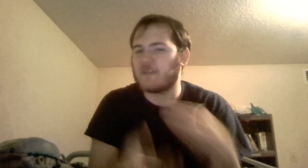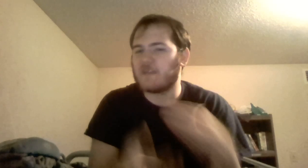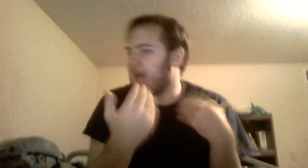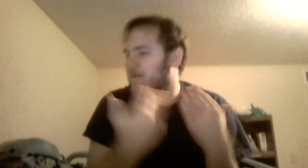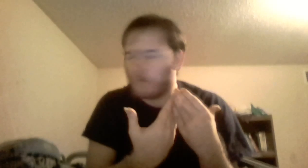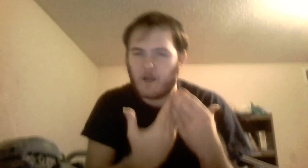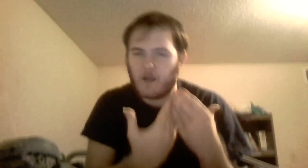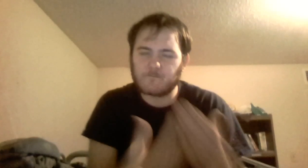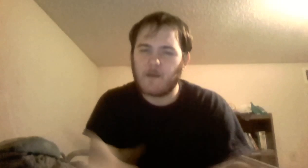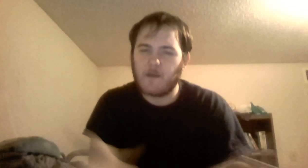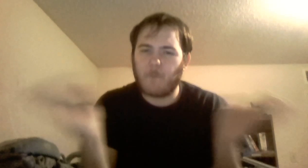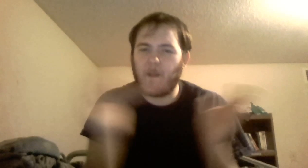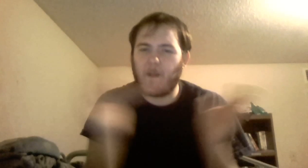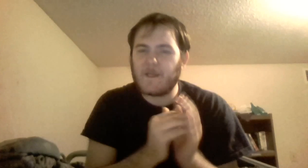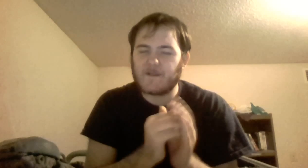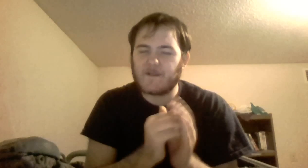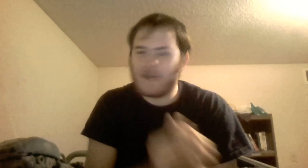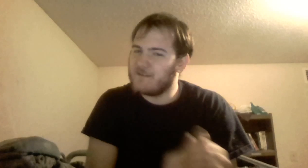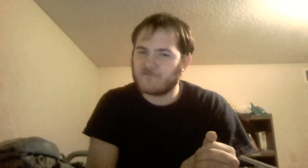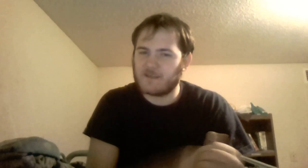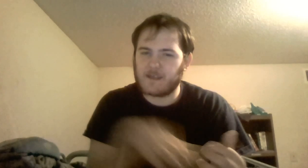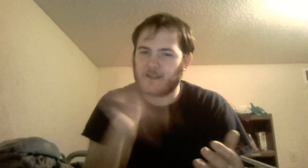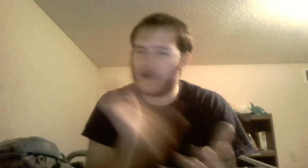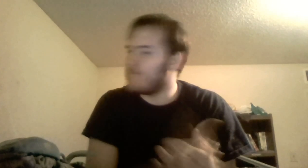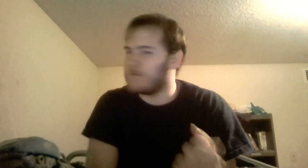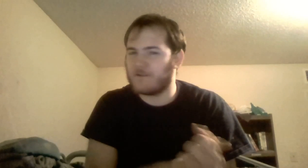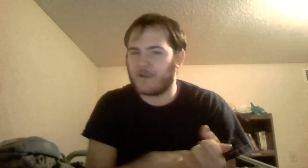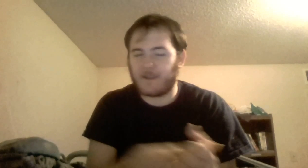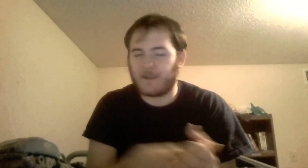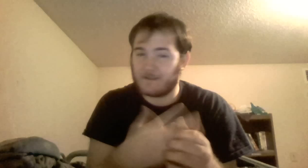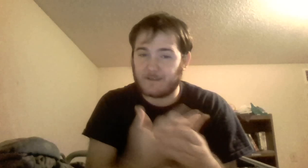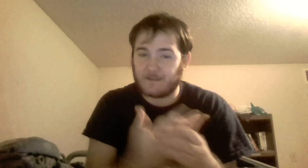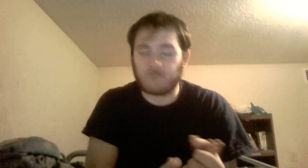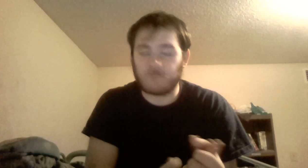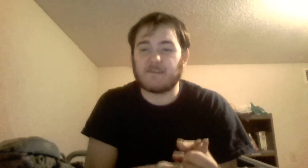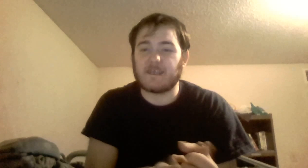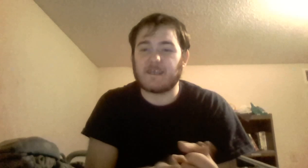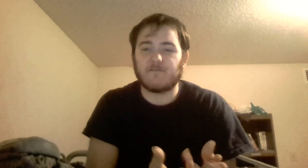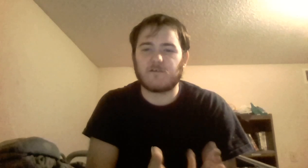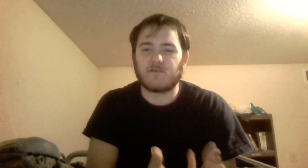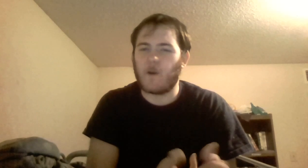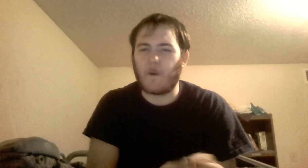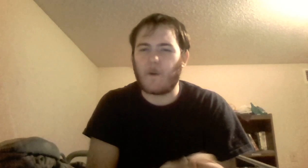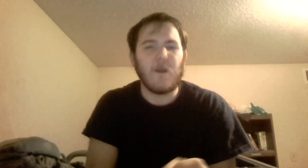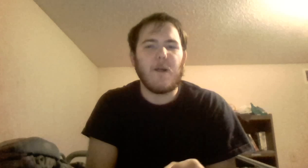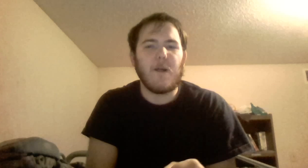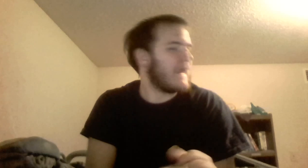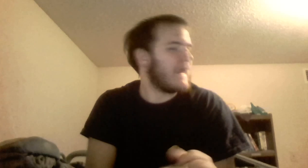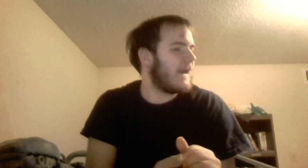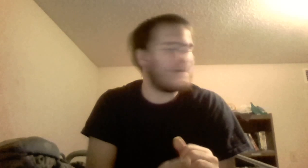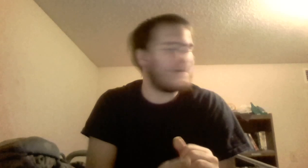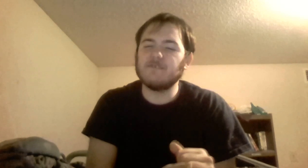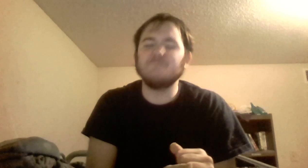had some problems, but it's kind of interesting, it's kind of amusing, and it's sweet in the end, so it's um,